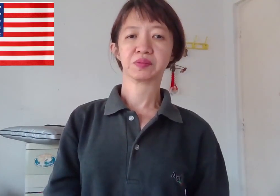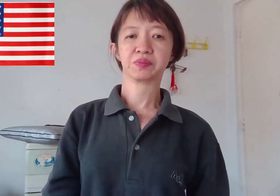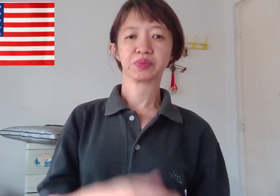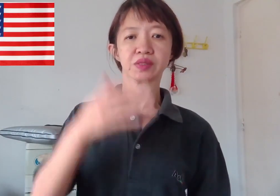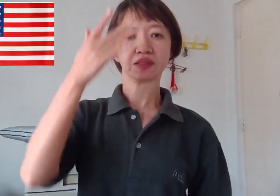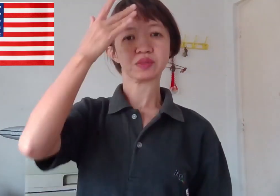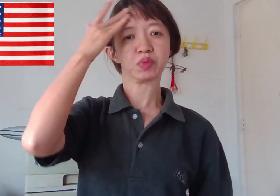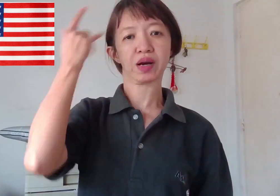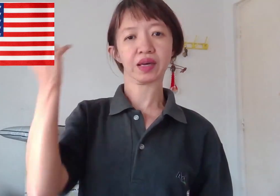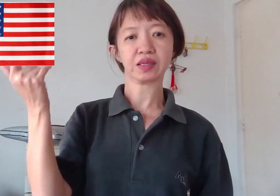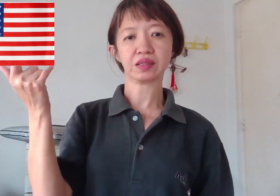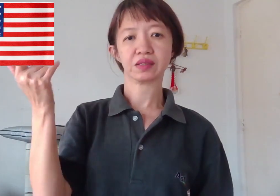This is why